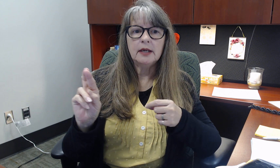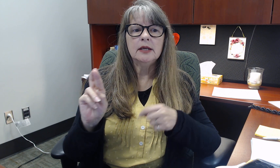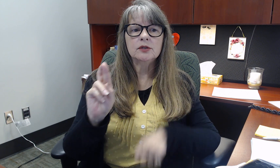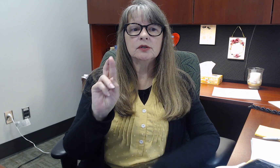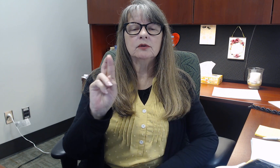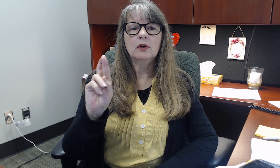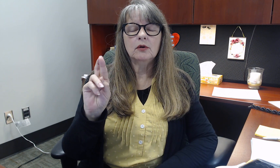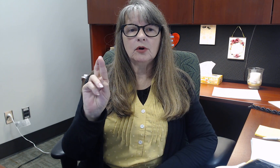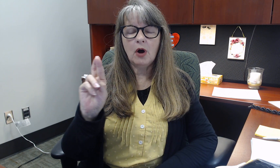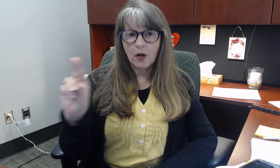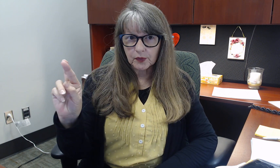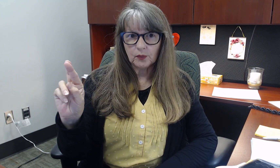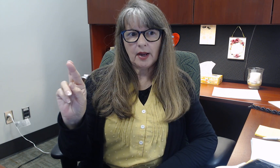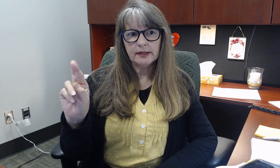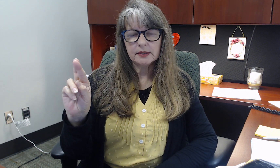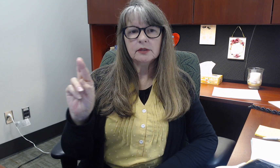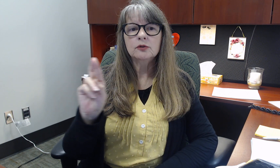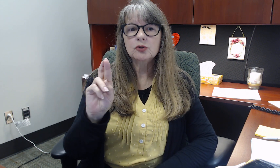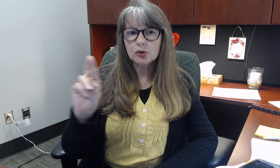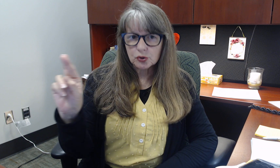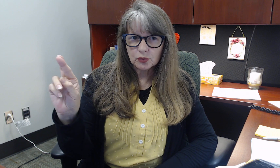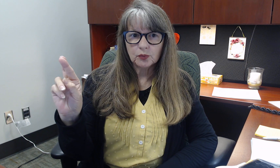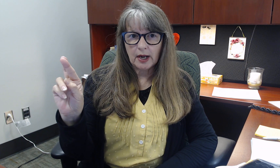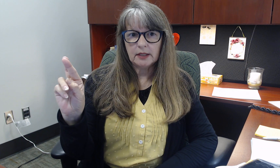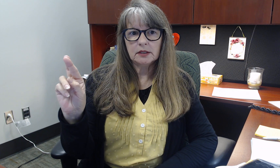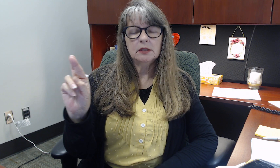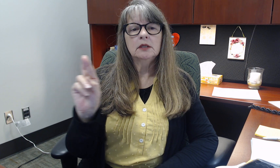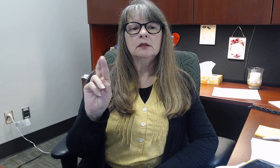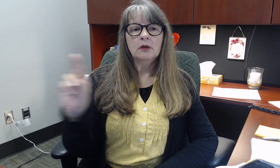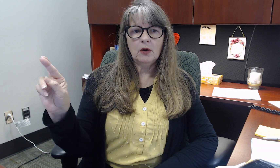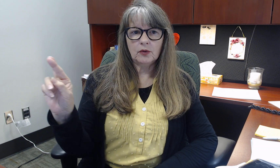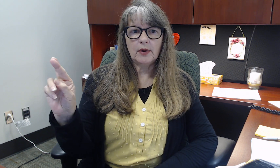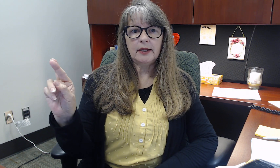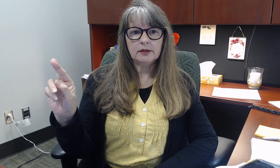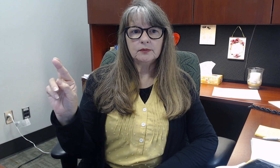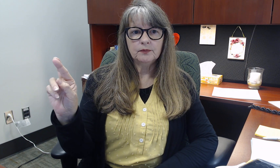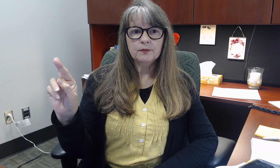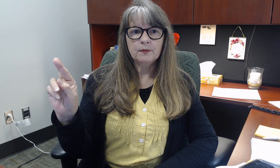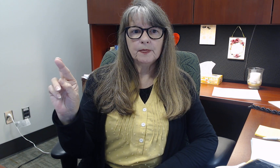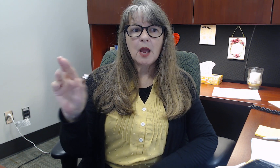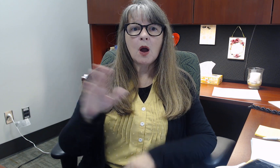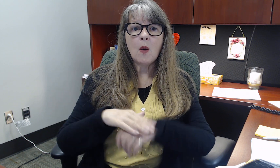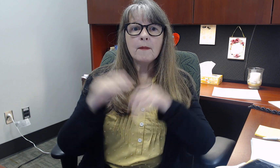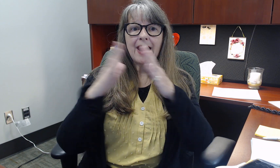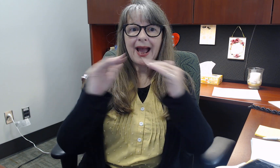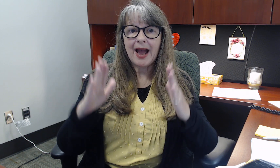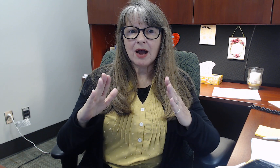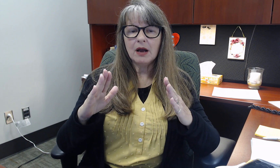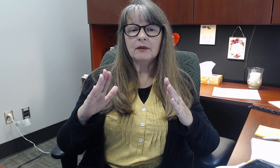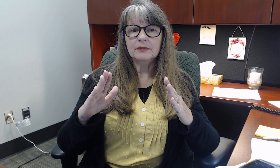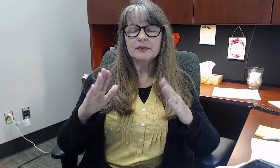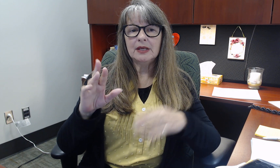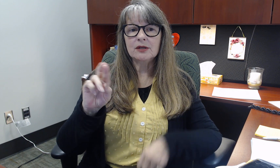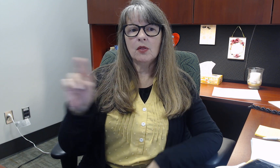It's on the right, to the right, on the right. Oh my, how it's on the